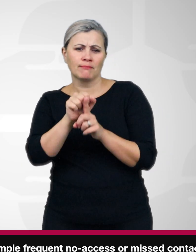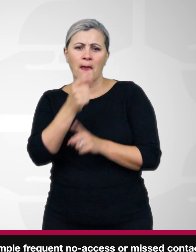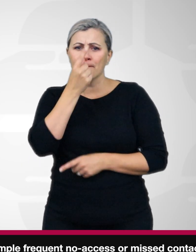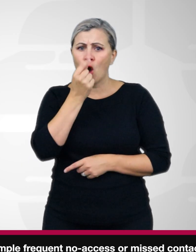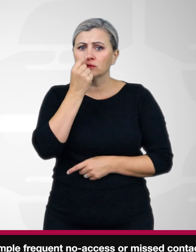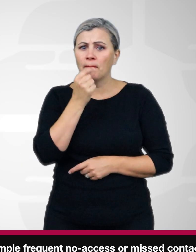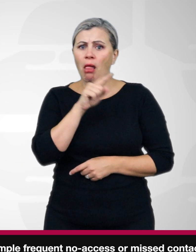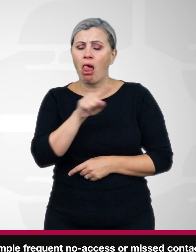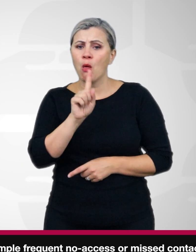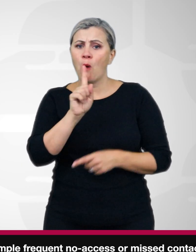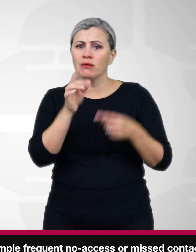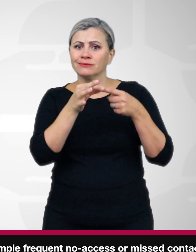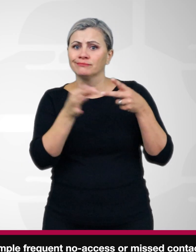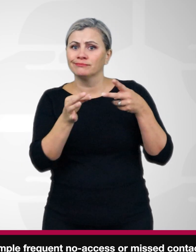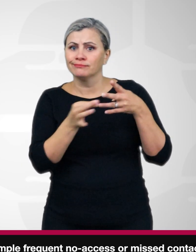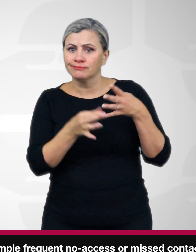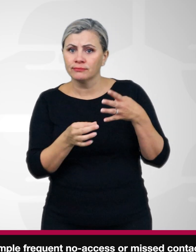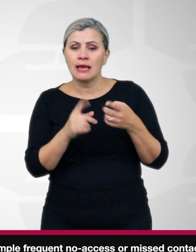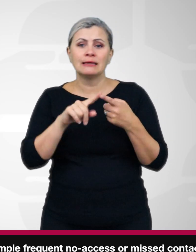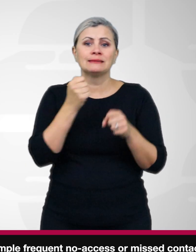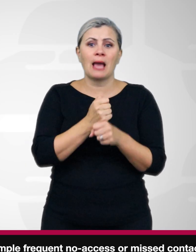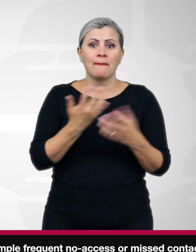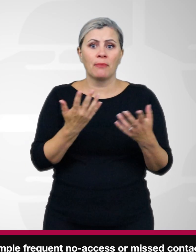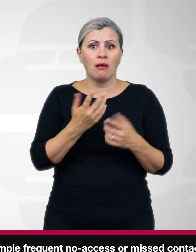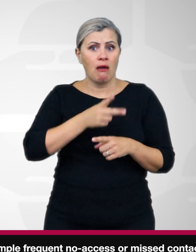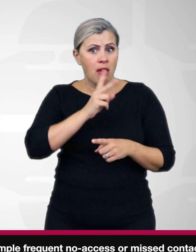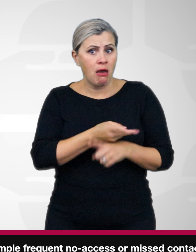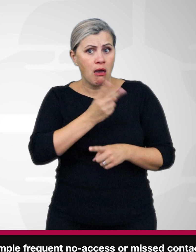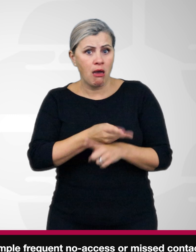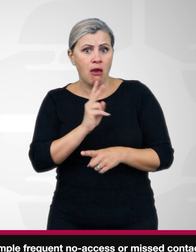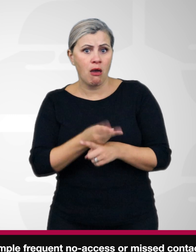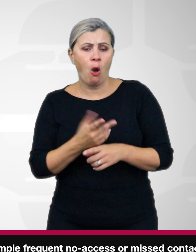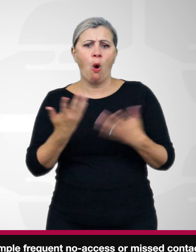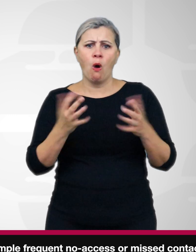noticing possible indicators, for example, frequent no access or missed contact,